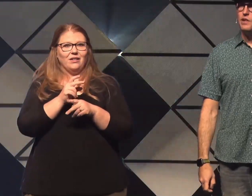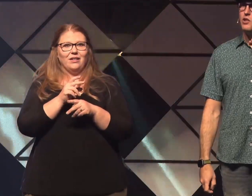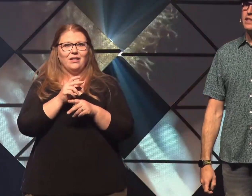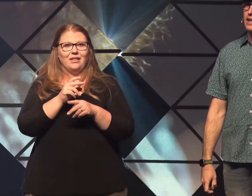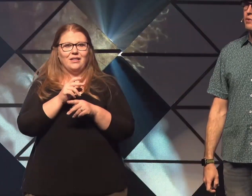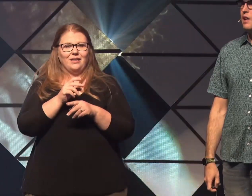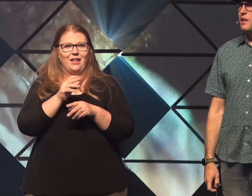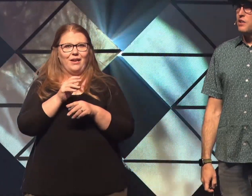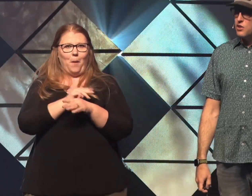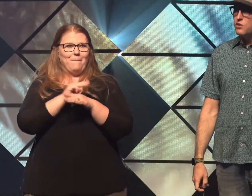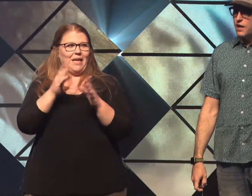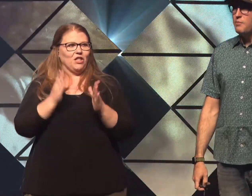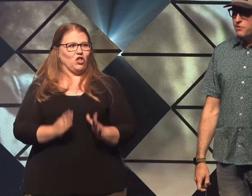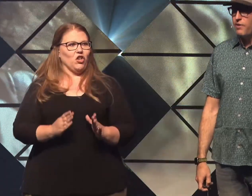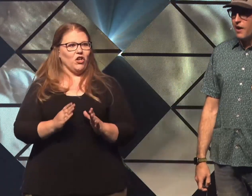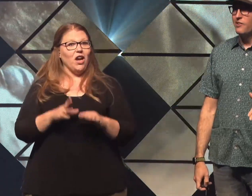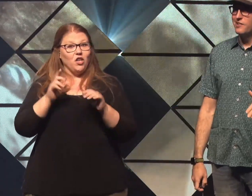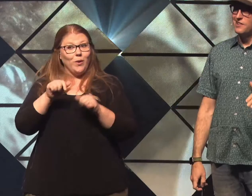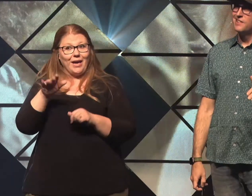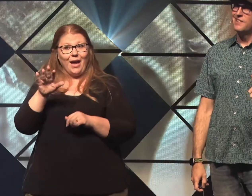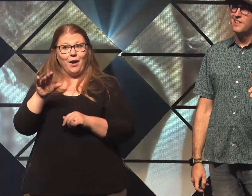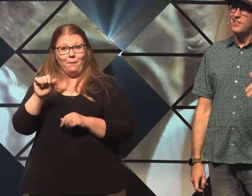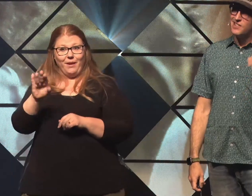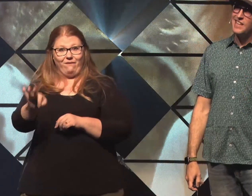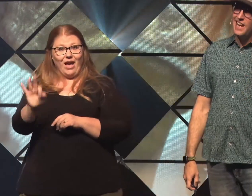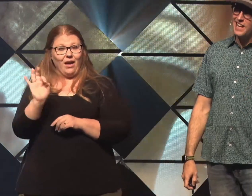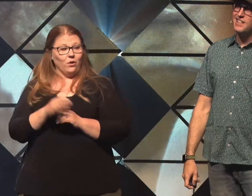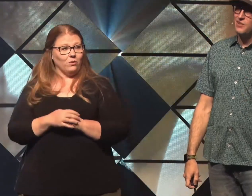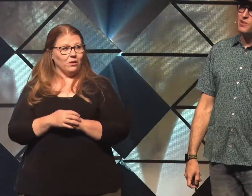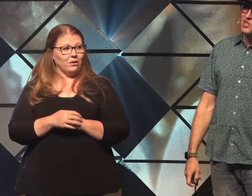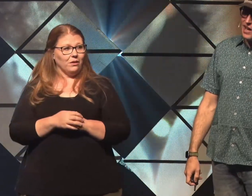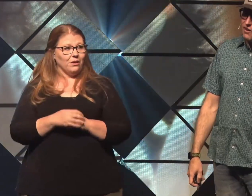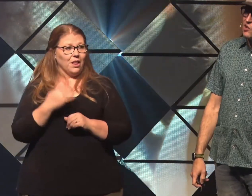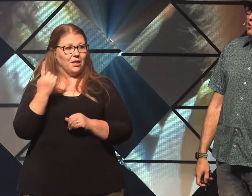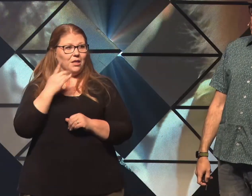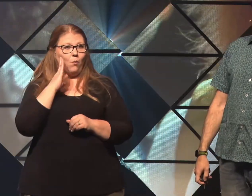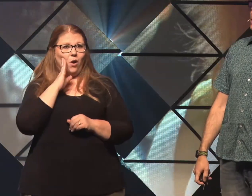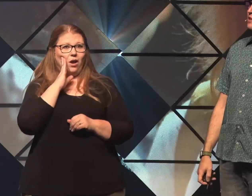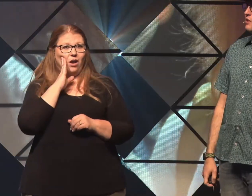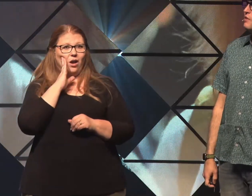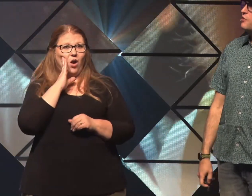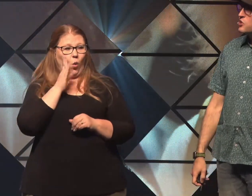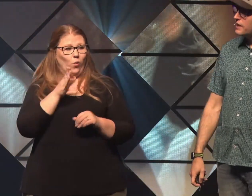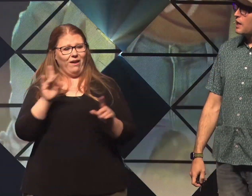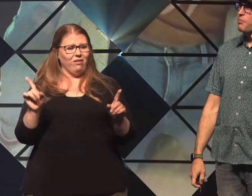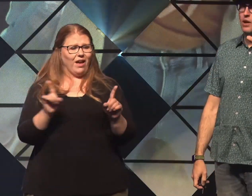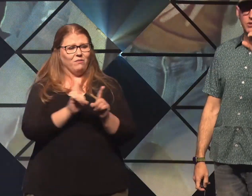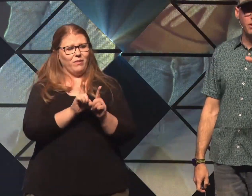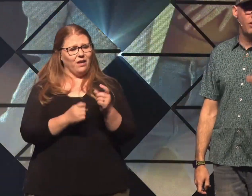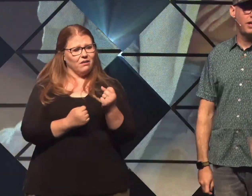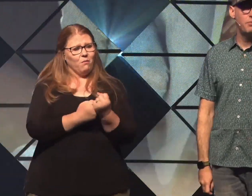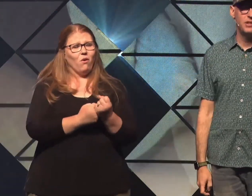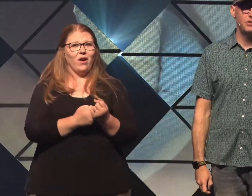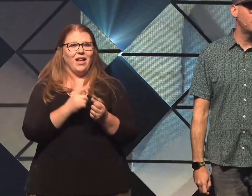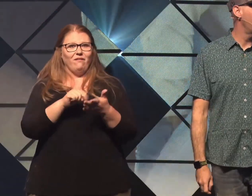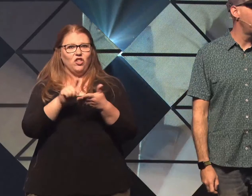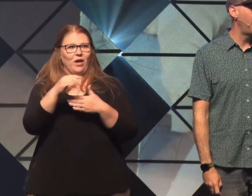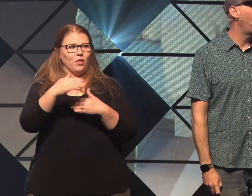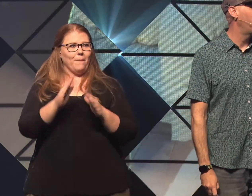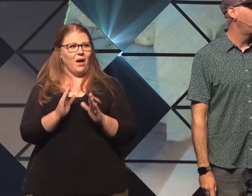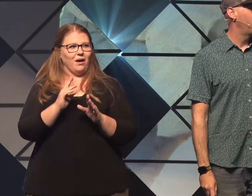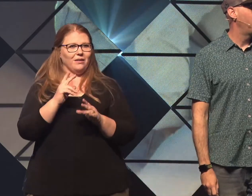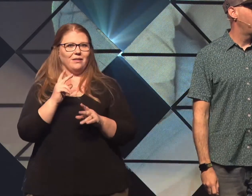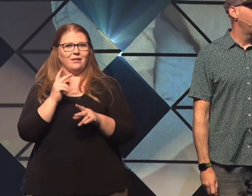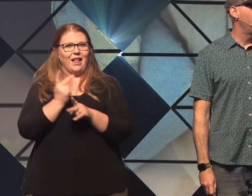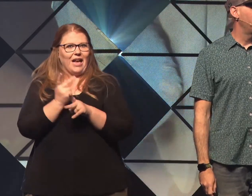that feeling that you can't get away, you can be found. There is a hand to reach out and hold with you. If you check that box, one of our care ministers will reach